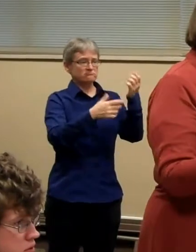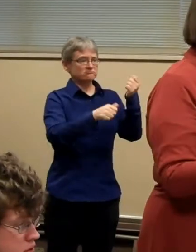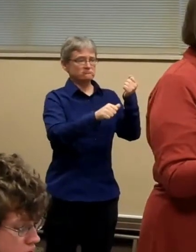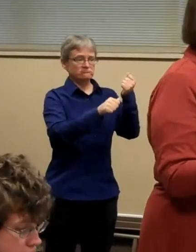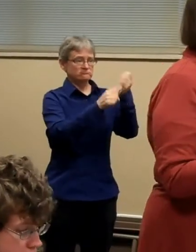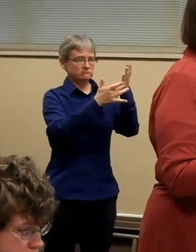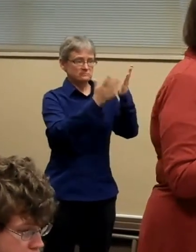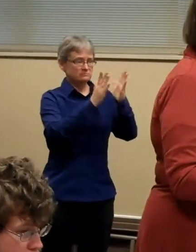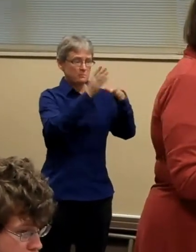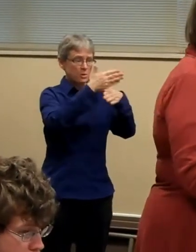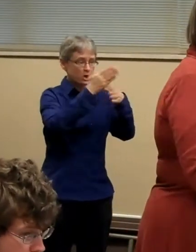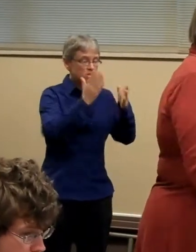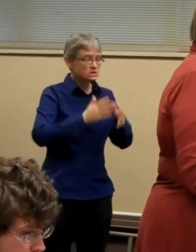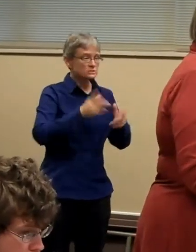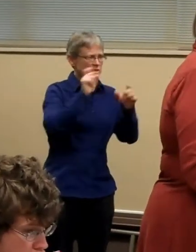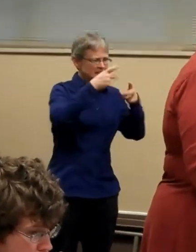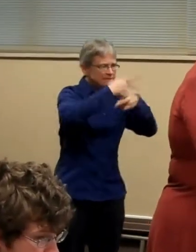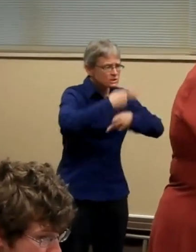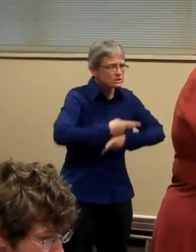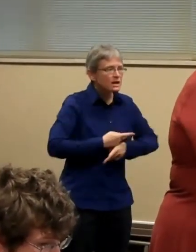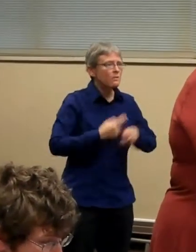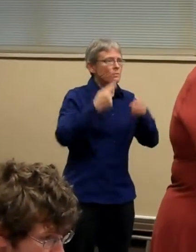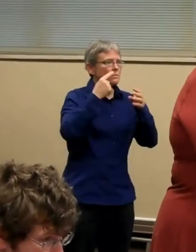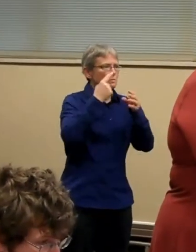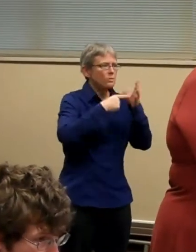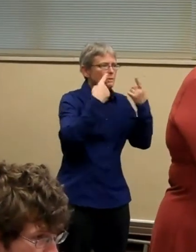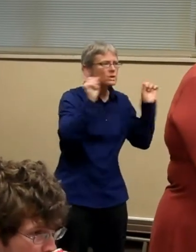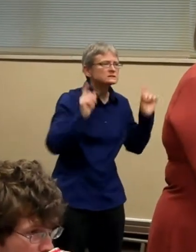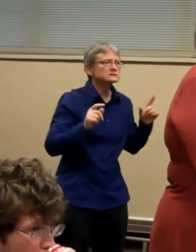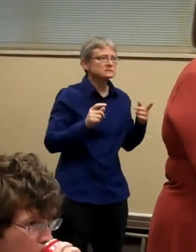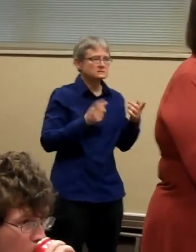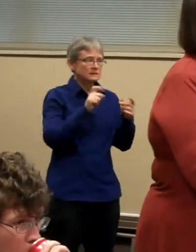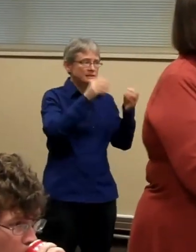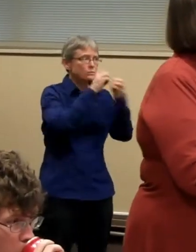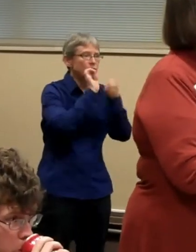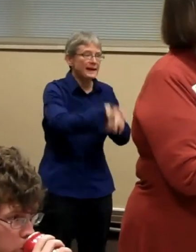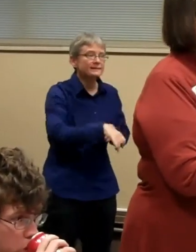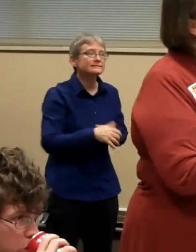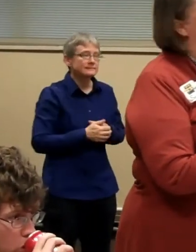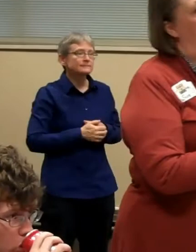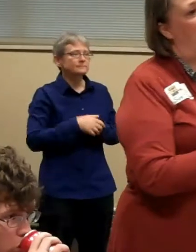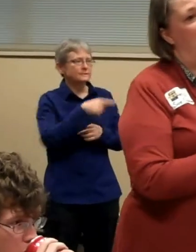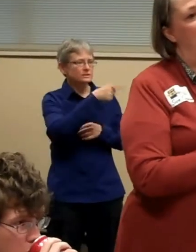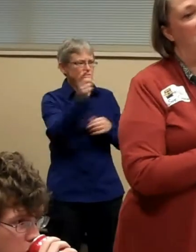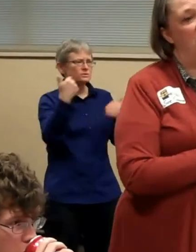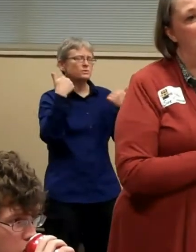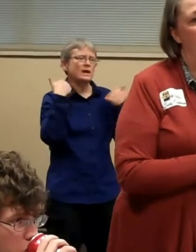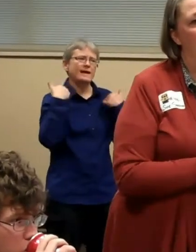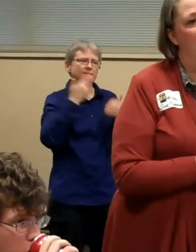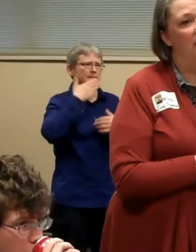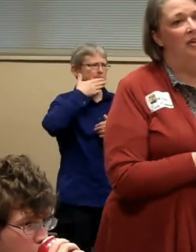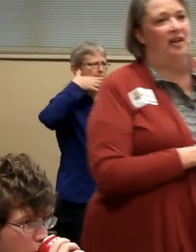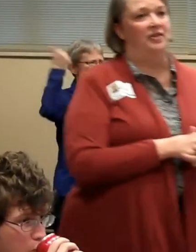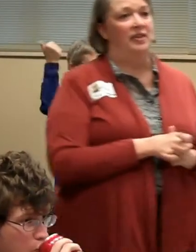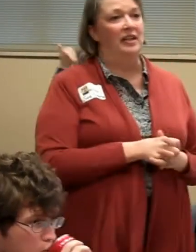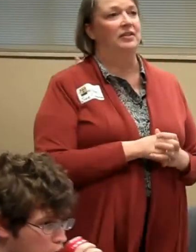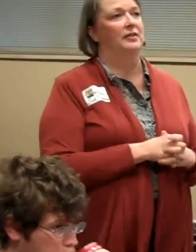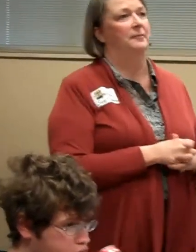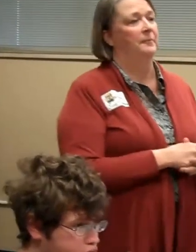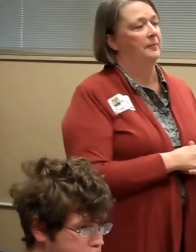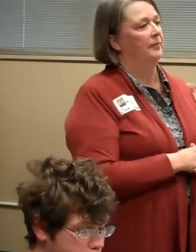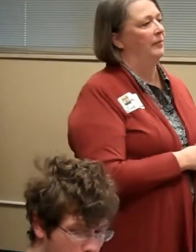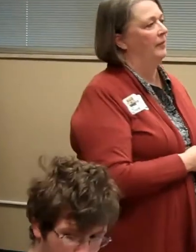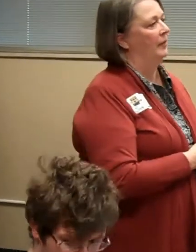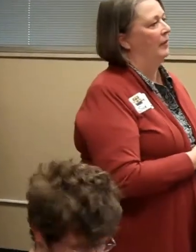start to figure out what is it we should be doing more on. You guys probably have the best assistive technology system in the United